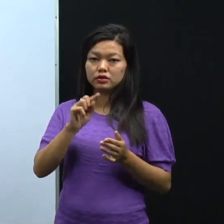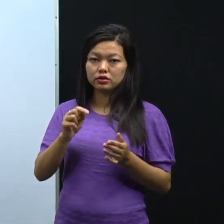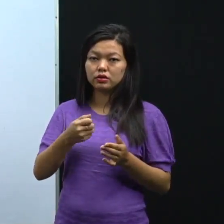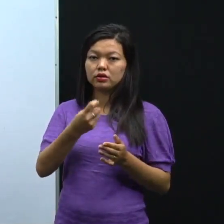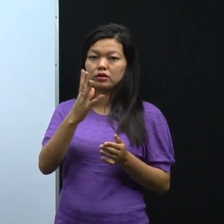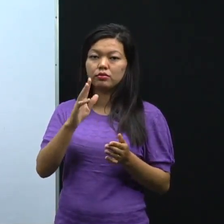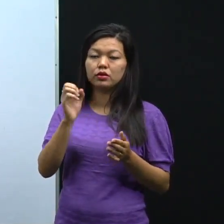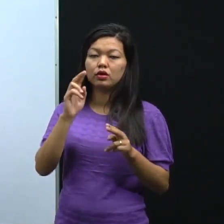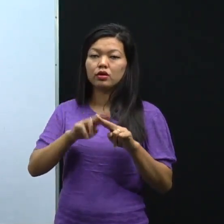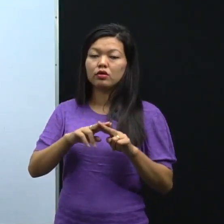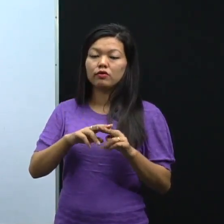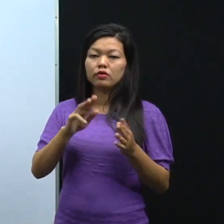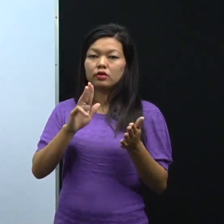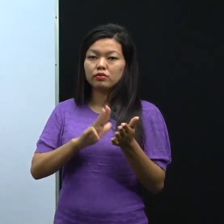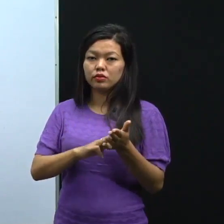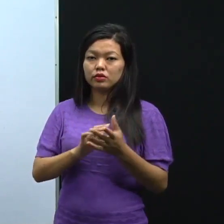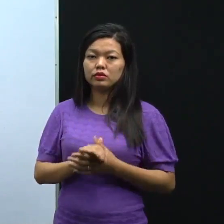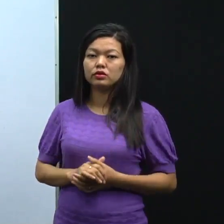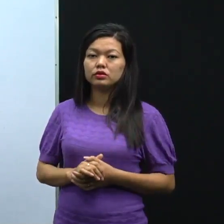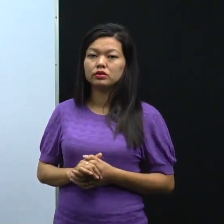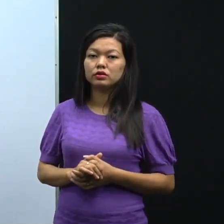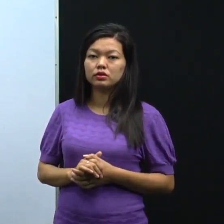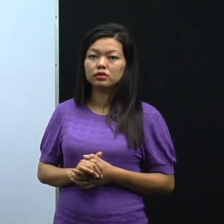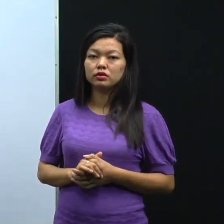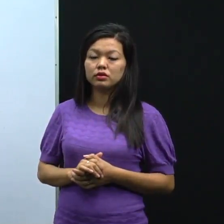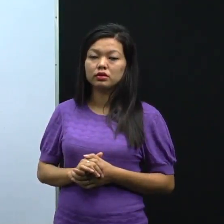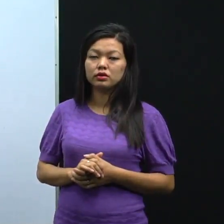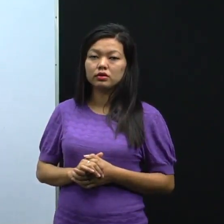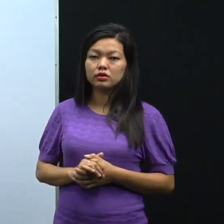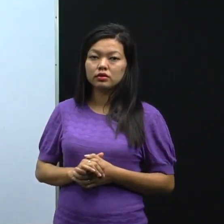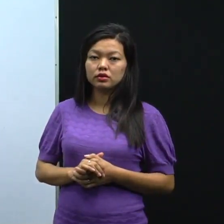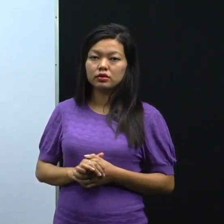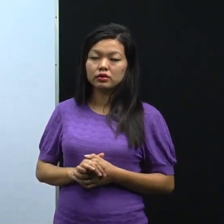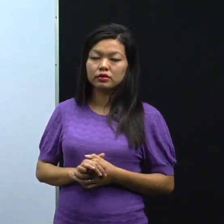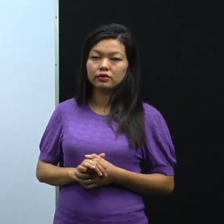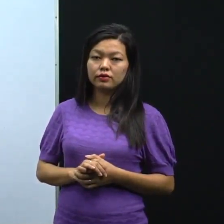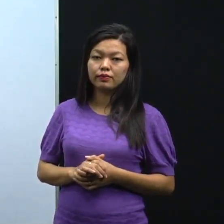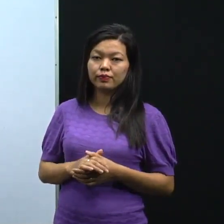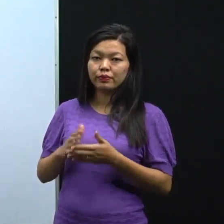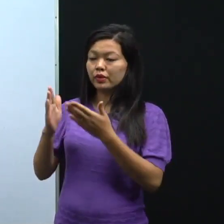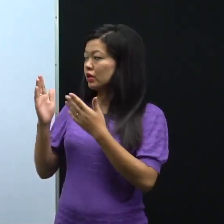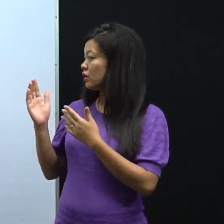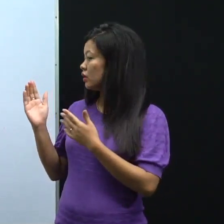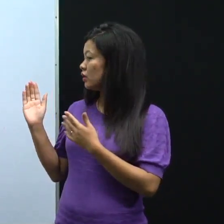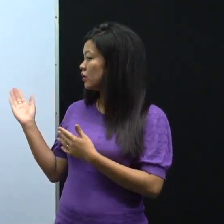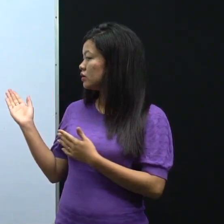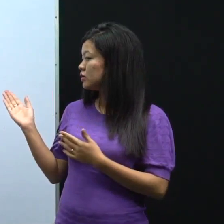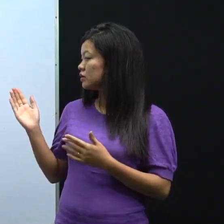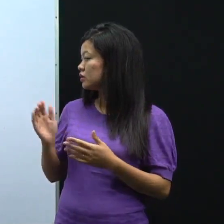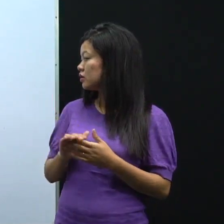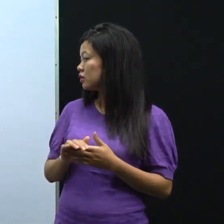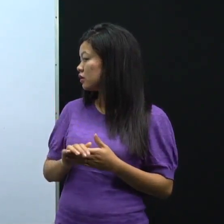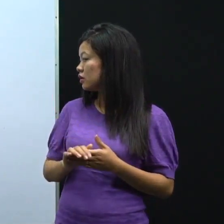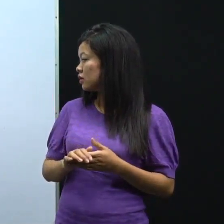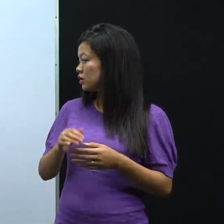moles. Number of moles. And this is the given mass, and this is the molar